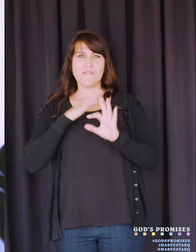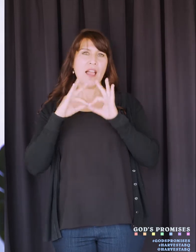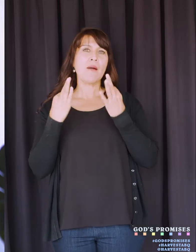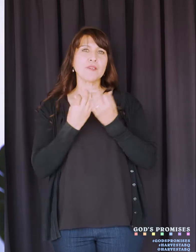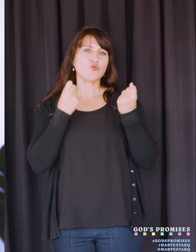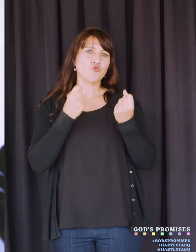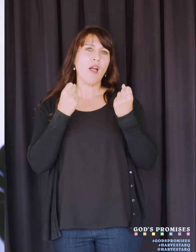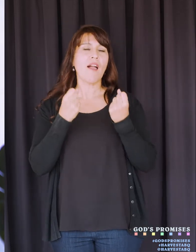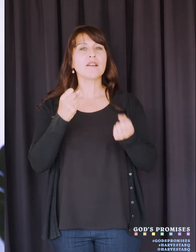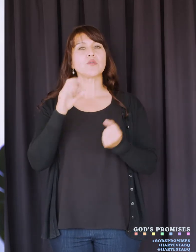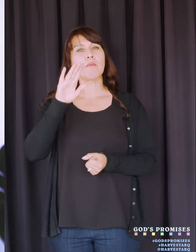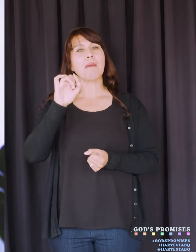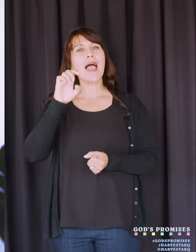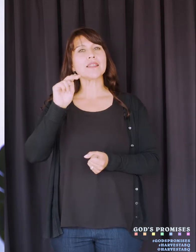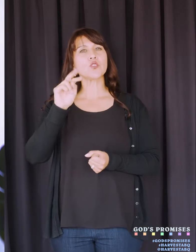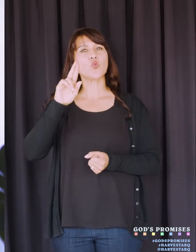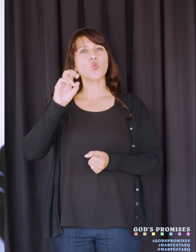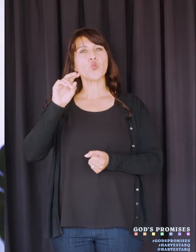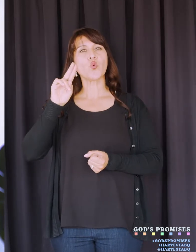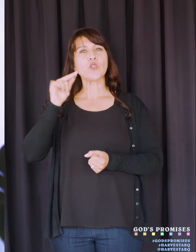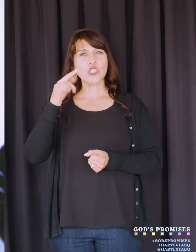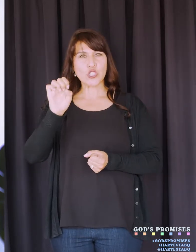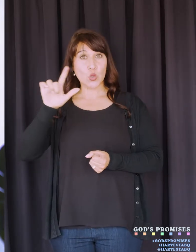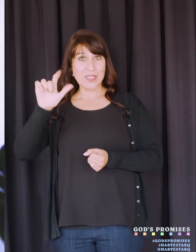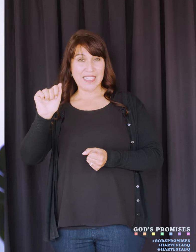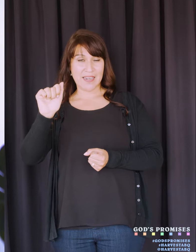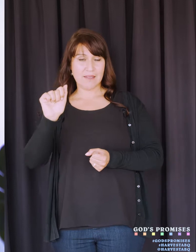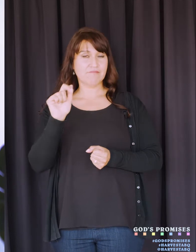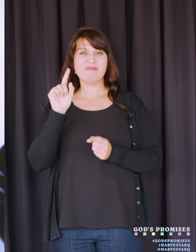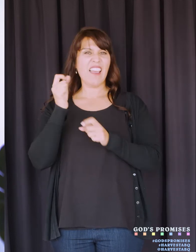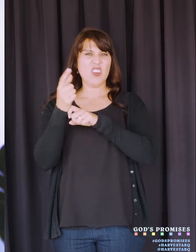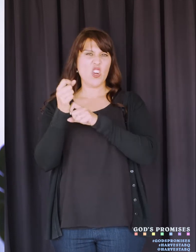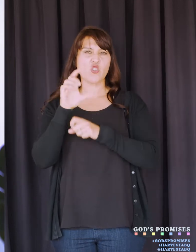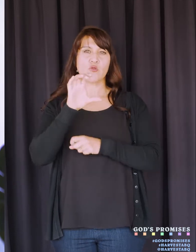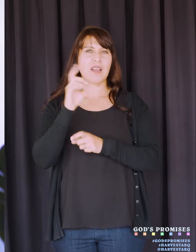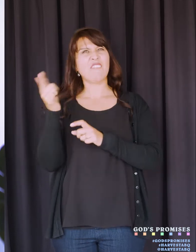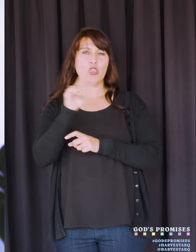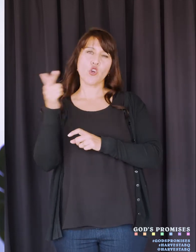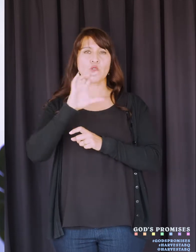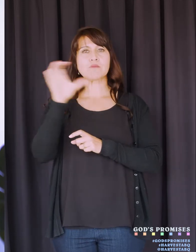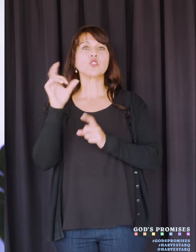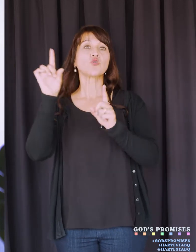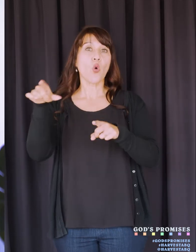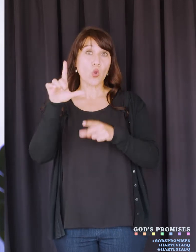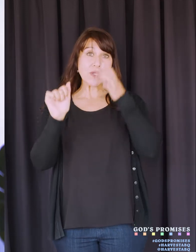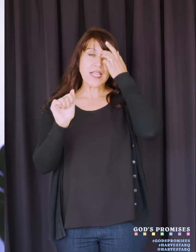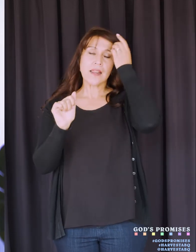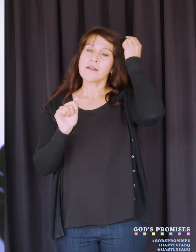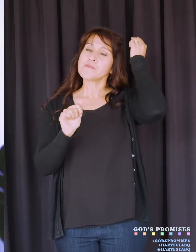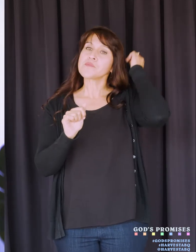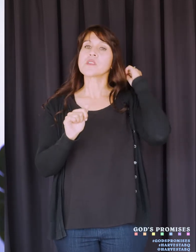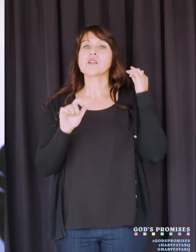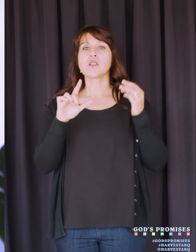way to Baton Rouge, Louisiana for Christmas. We go every other Christmas to Louisiana, and I made this mistake. I